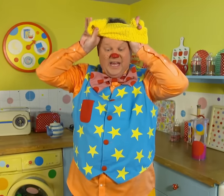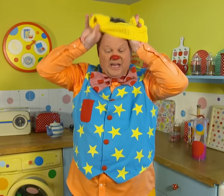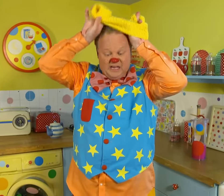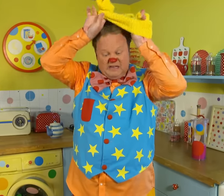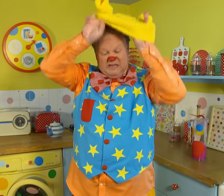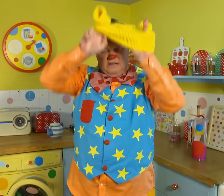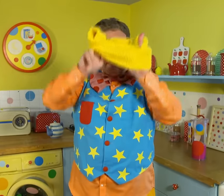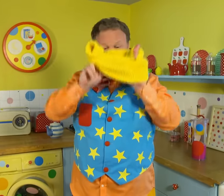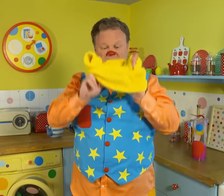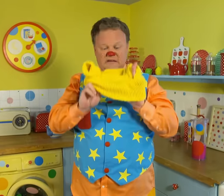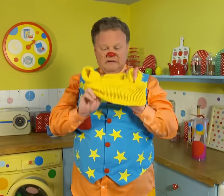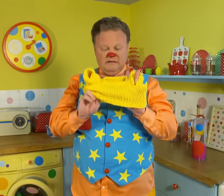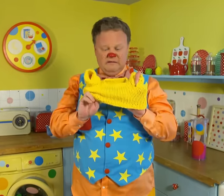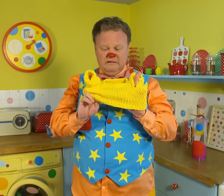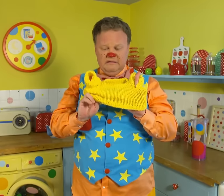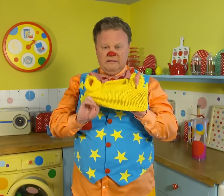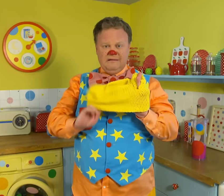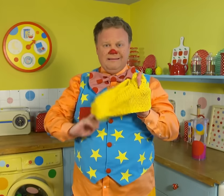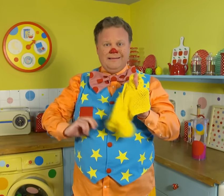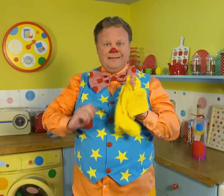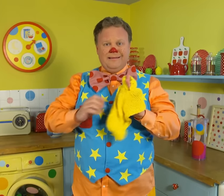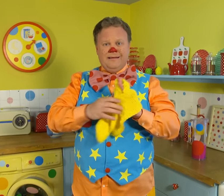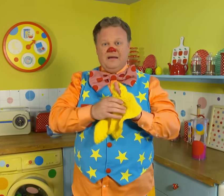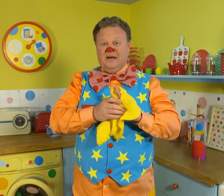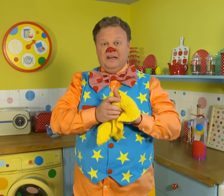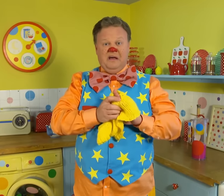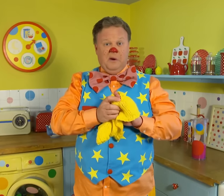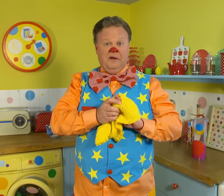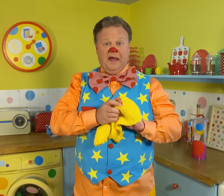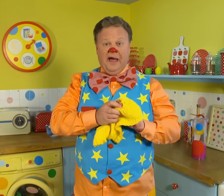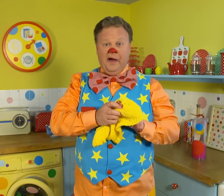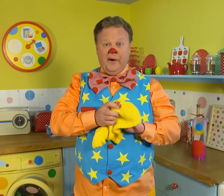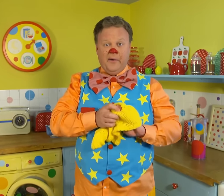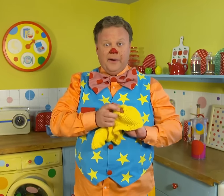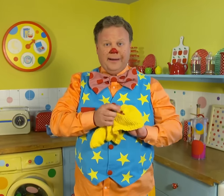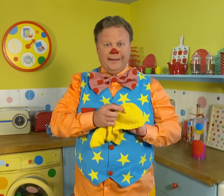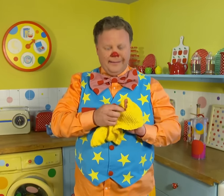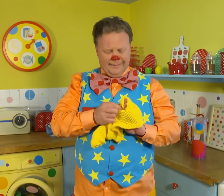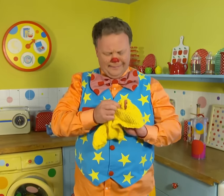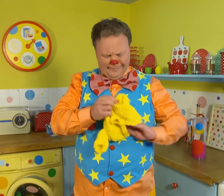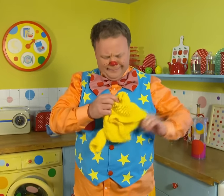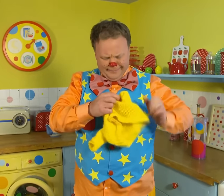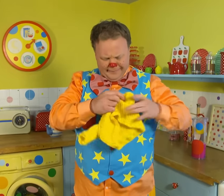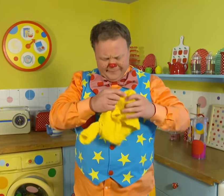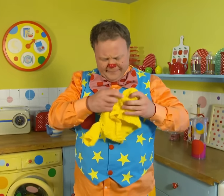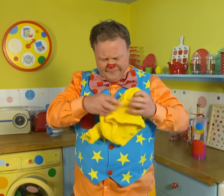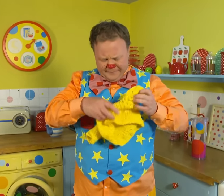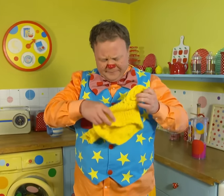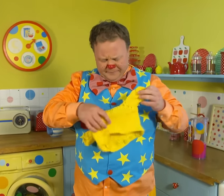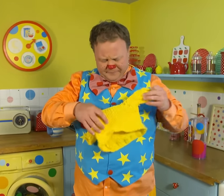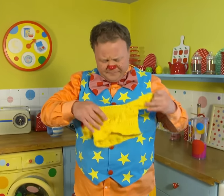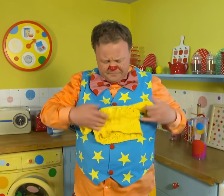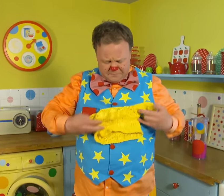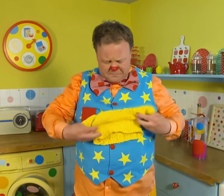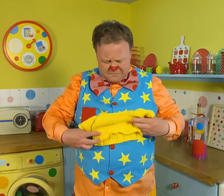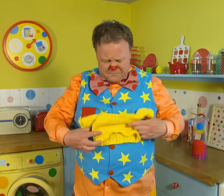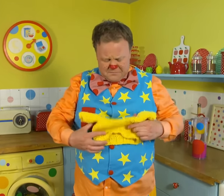small. And where have all the spots gone? I don't know. The spots must have washed off, Mr.